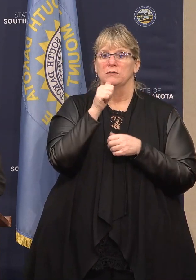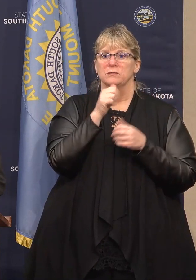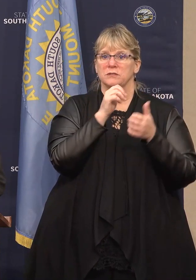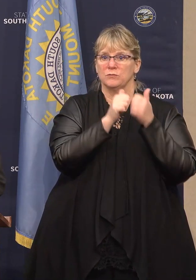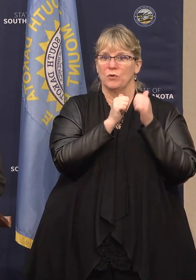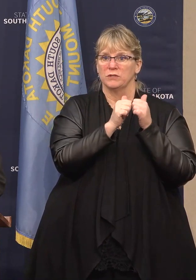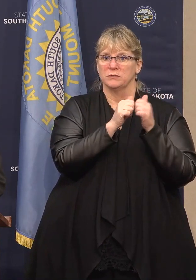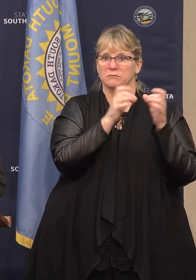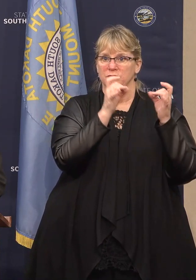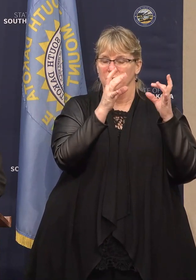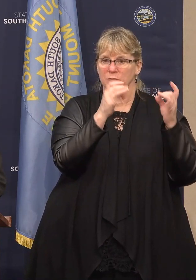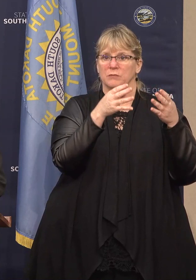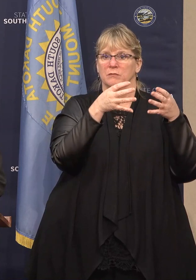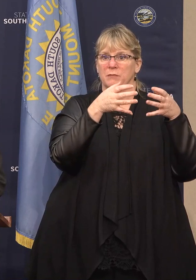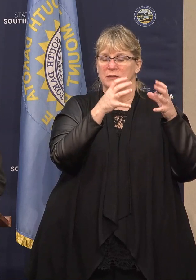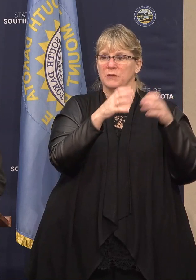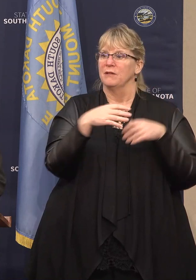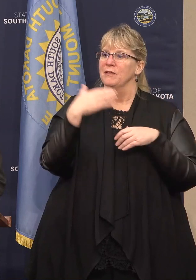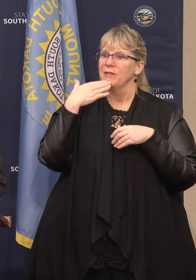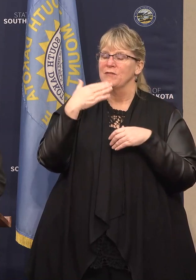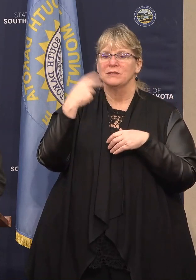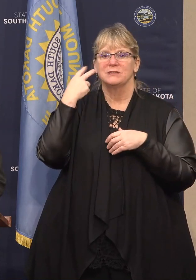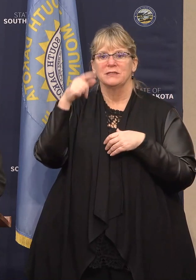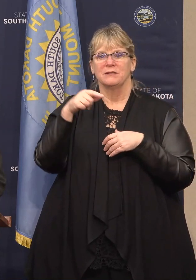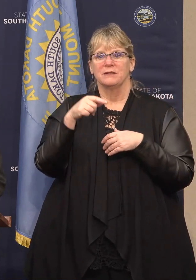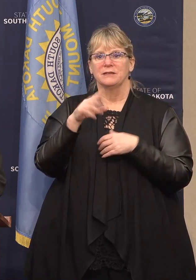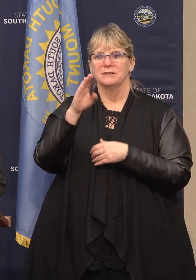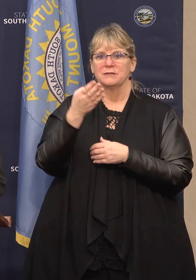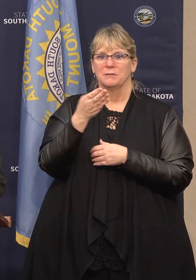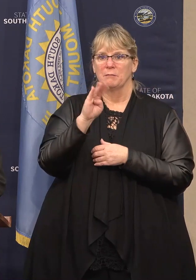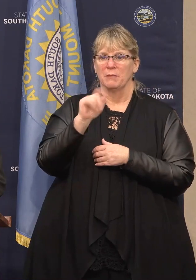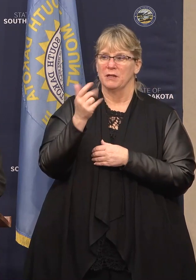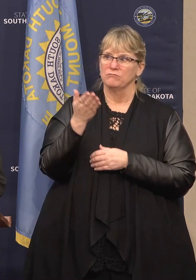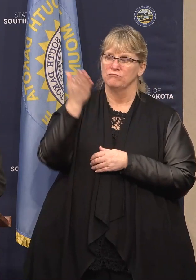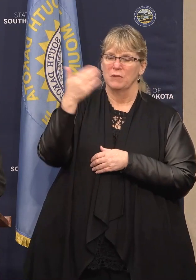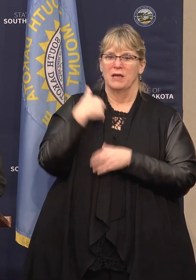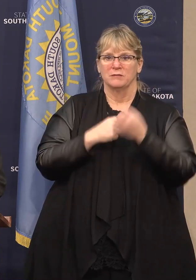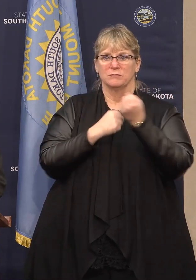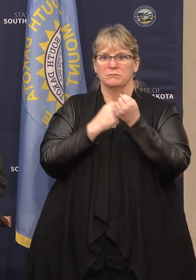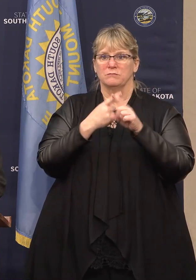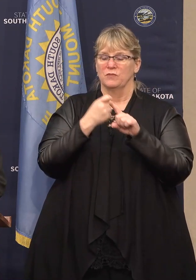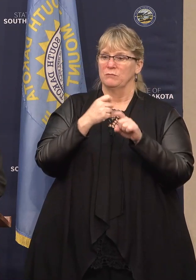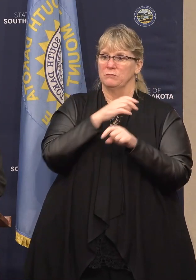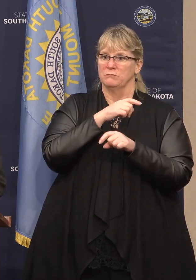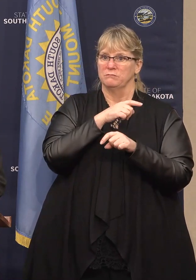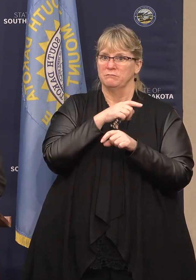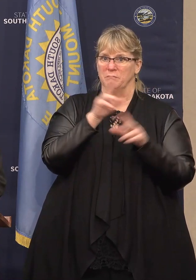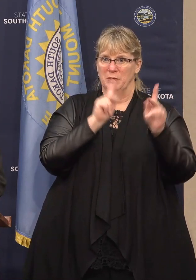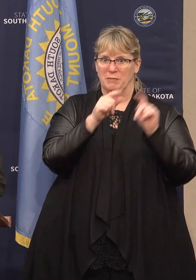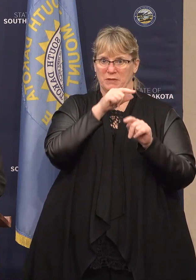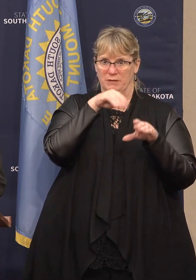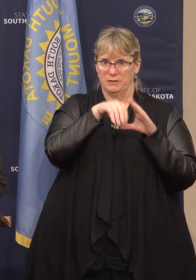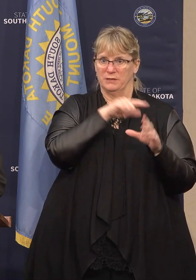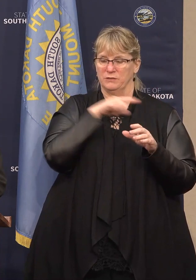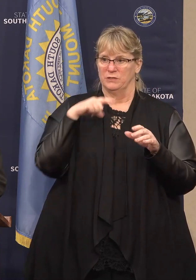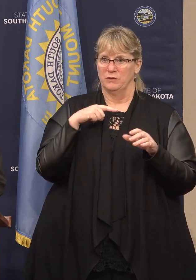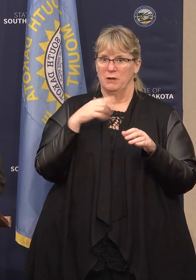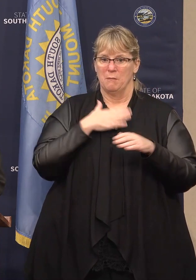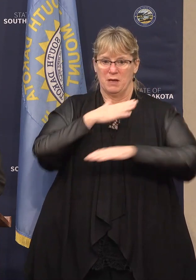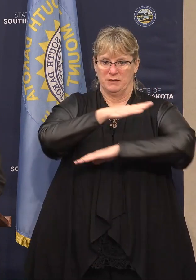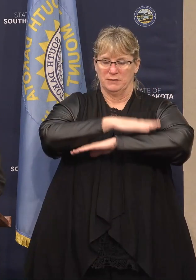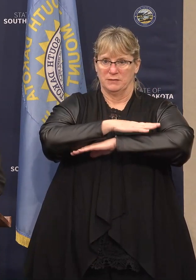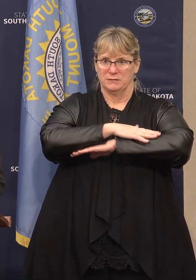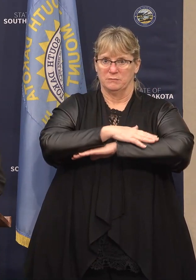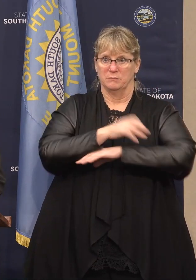legislation. Thankful to see this bill get support from the legislators and make it to my desk, and that now we will ensure that